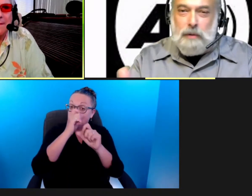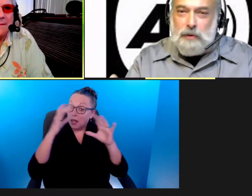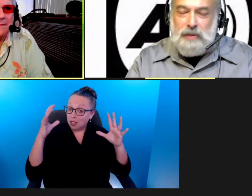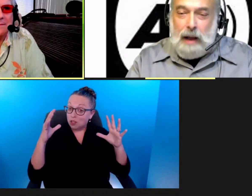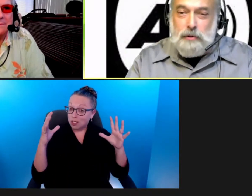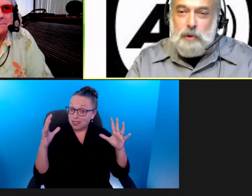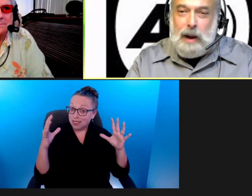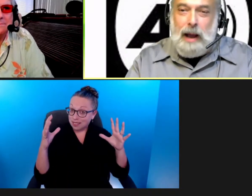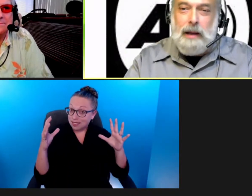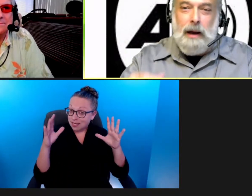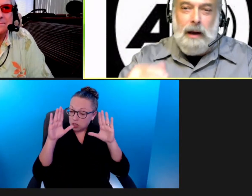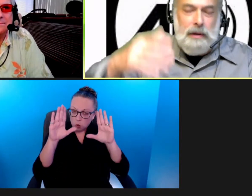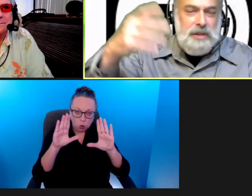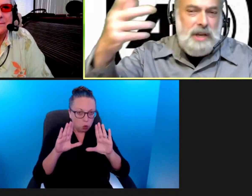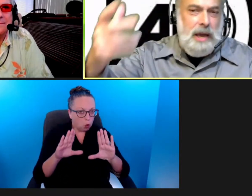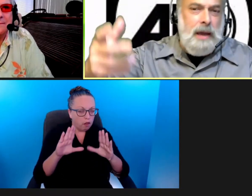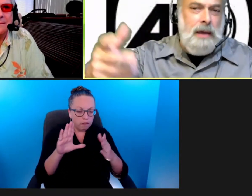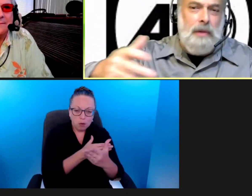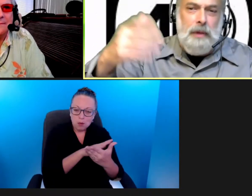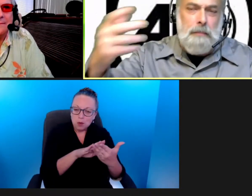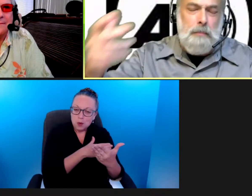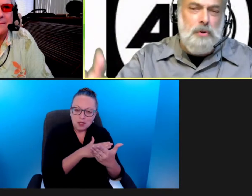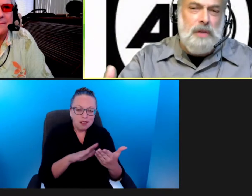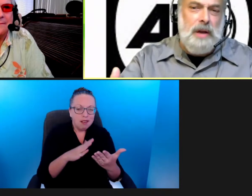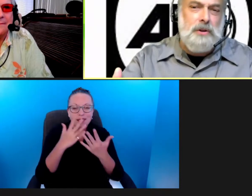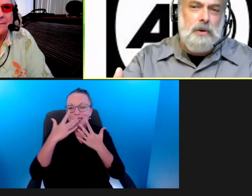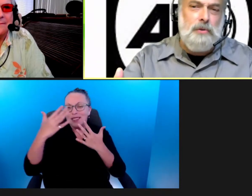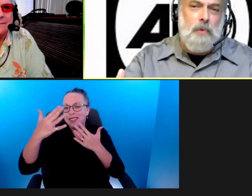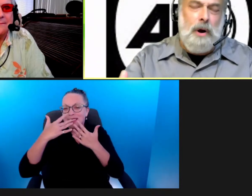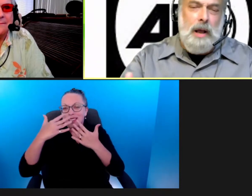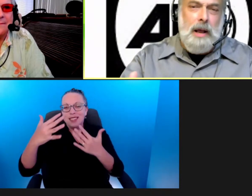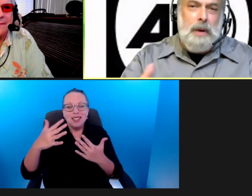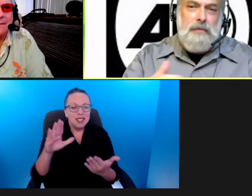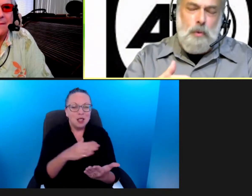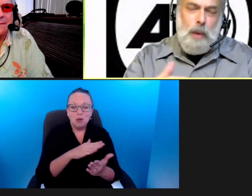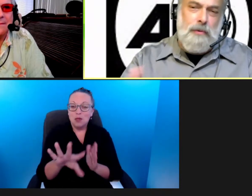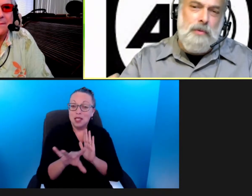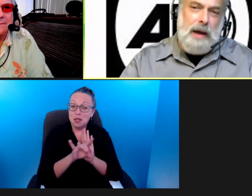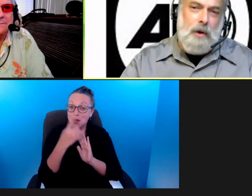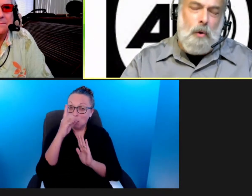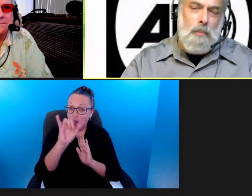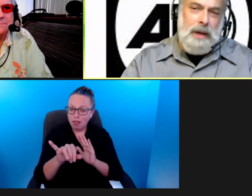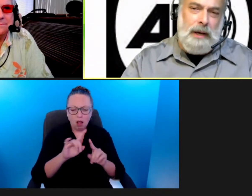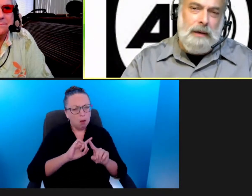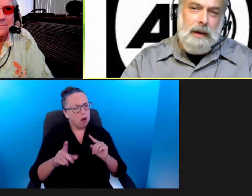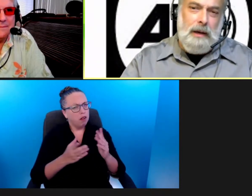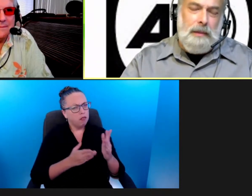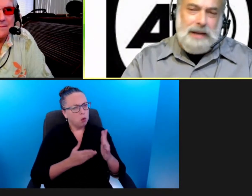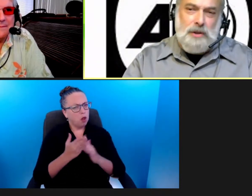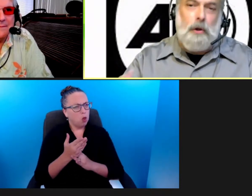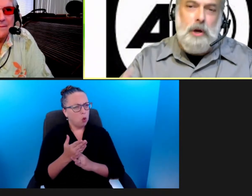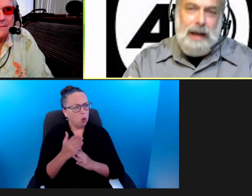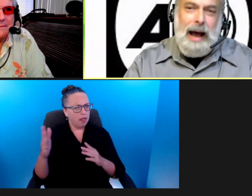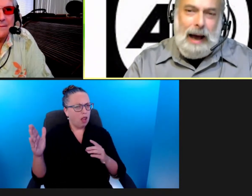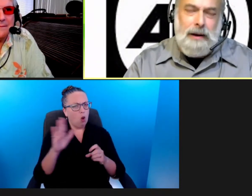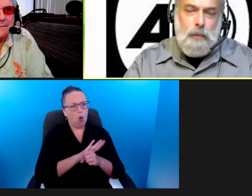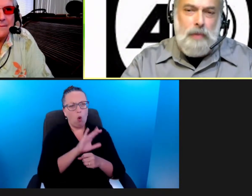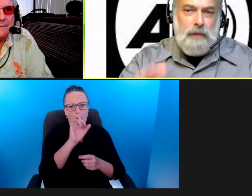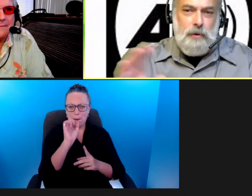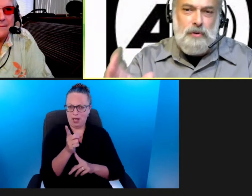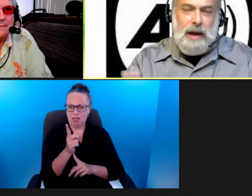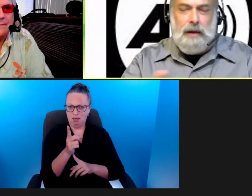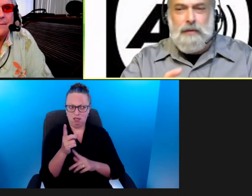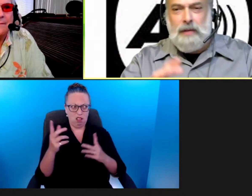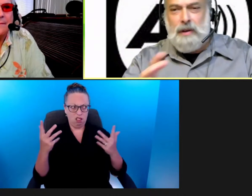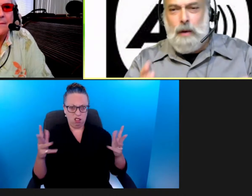It's a wonderful soundtrack. The singing, the music they chose for it. But if you went through that whole minute, that's all you got with